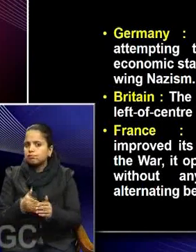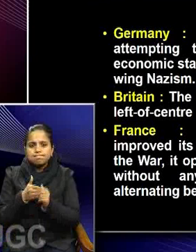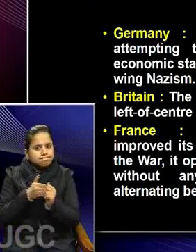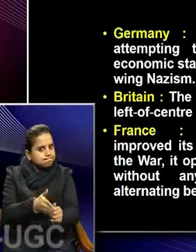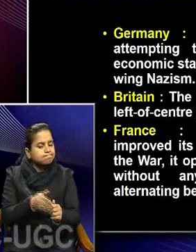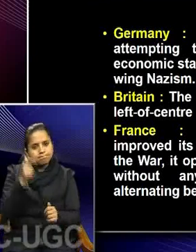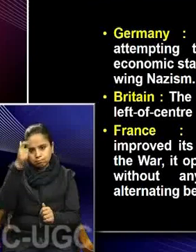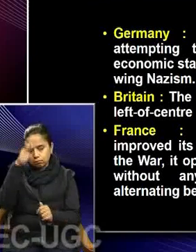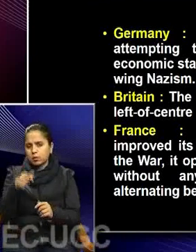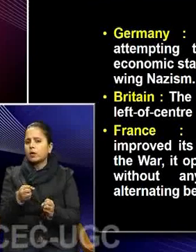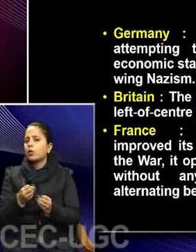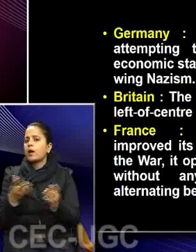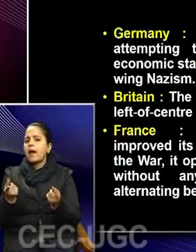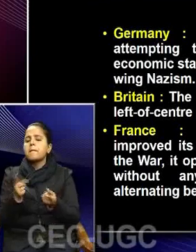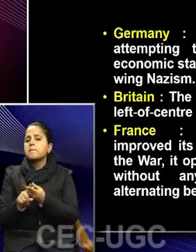a very